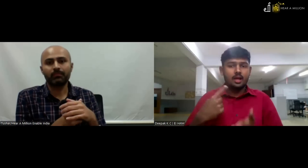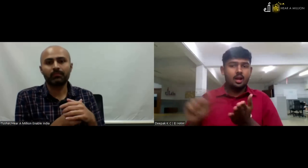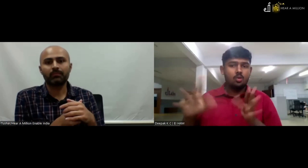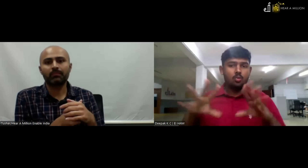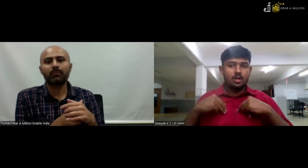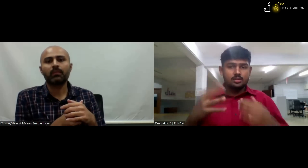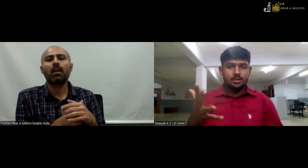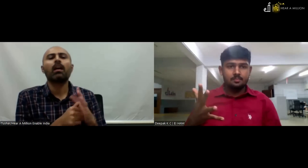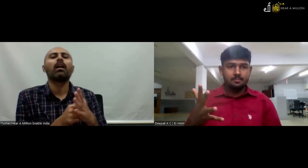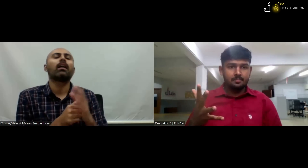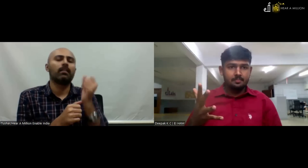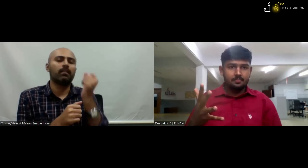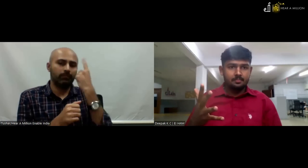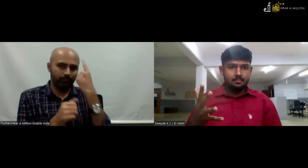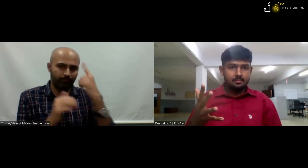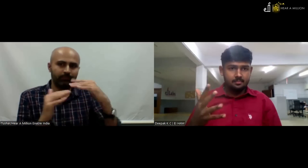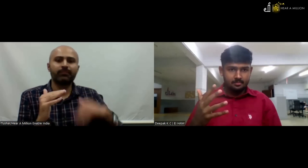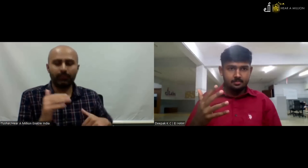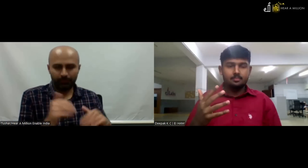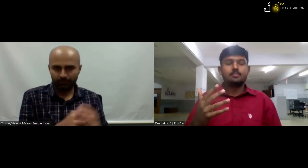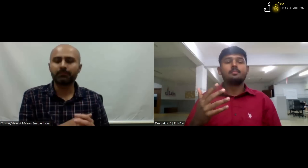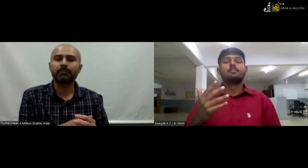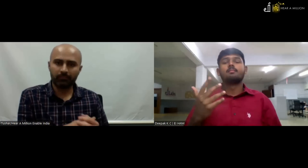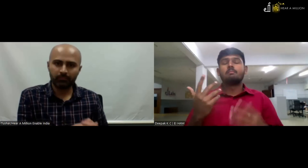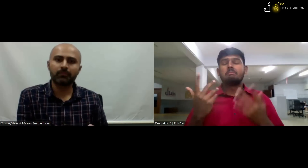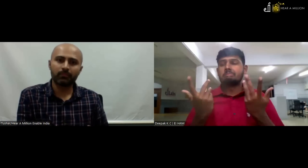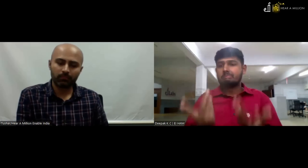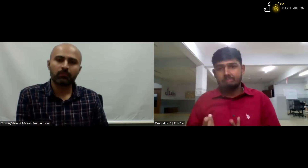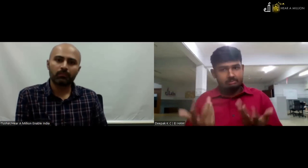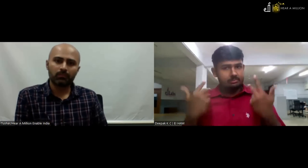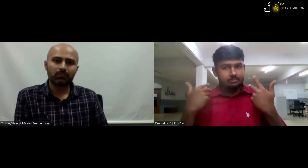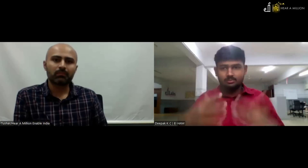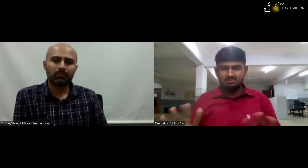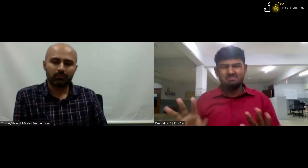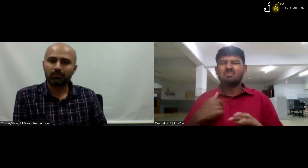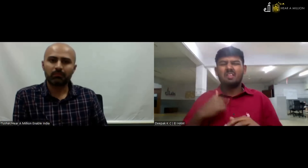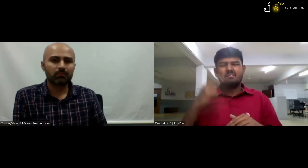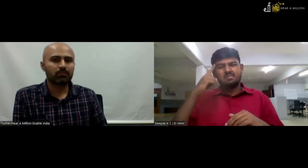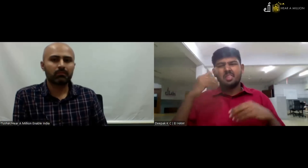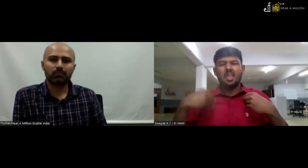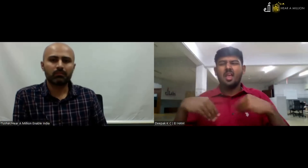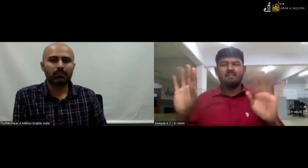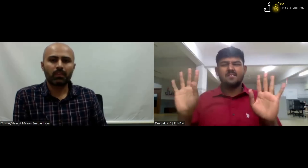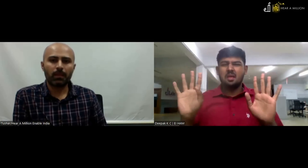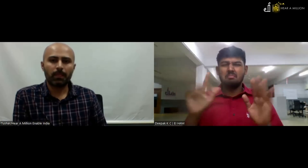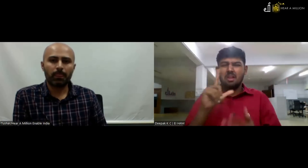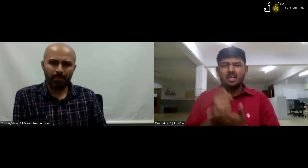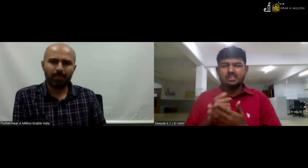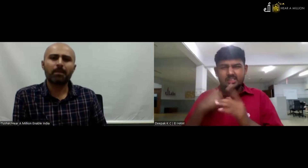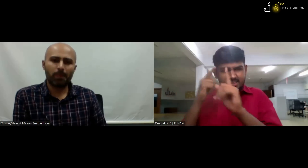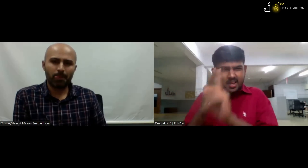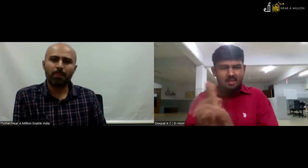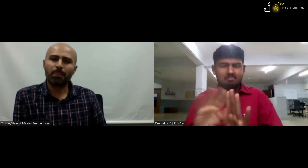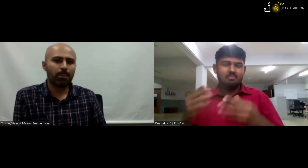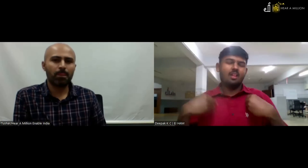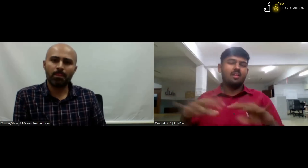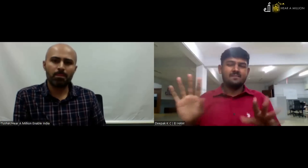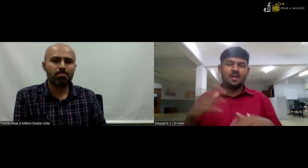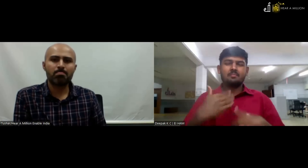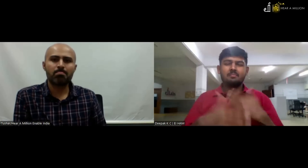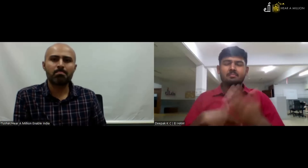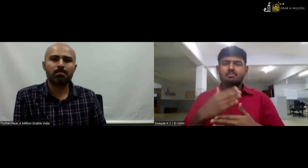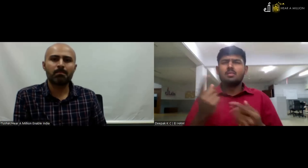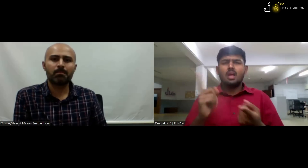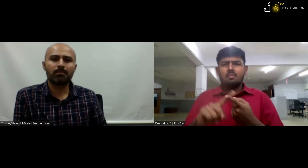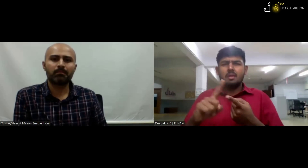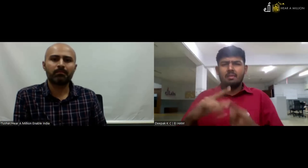your hearing will is 50 to 60%, right? But no, it's not allowed. Below 60%, if it is, so there are some